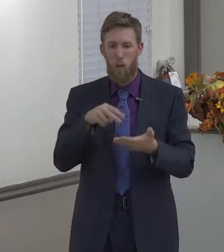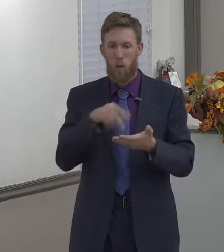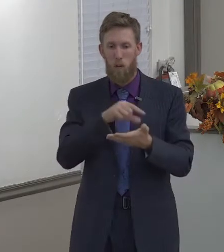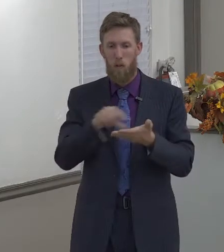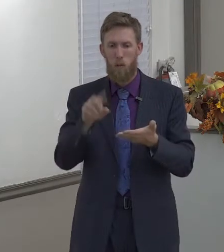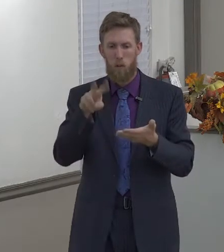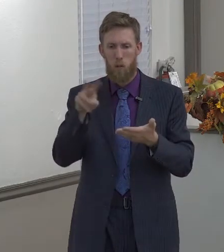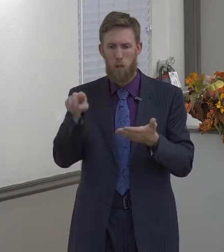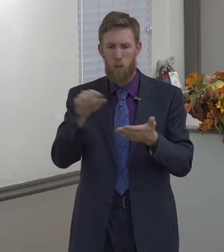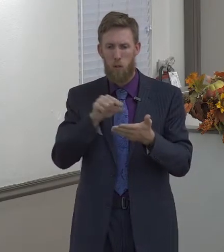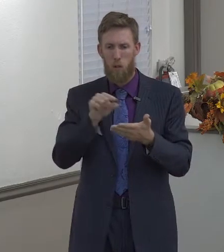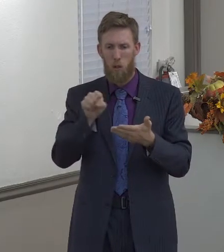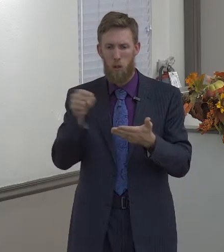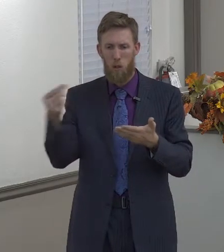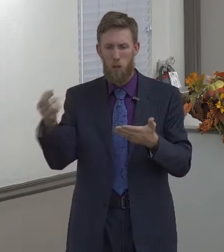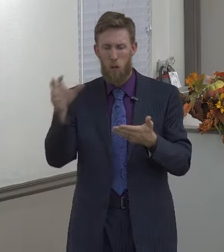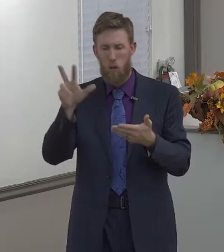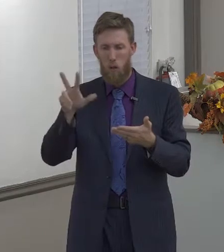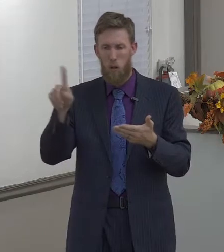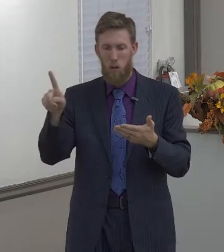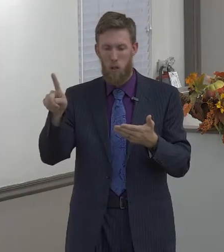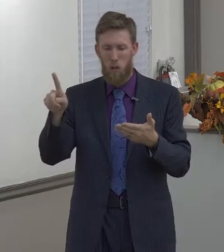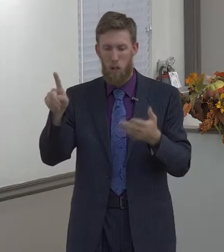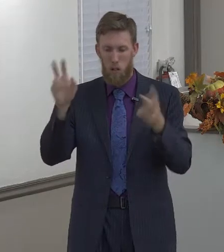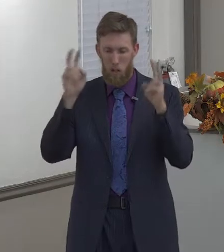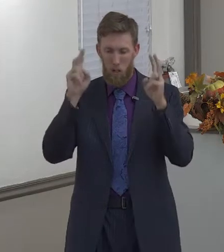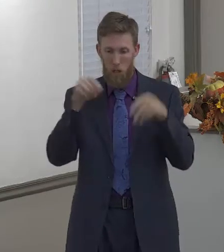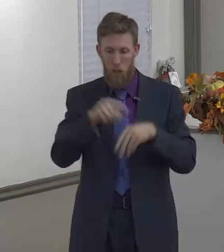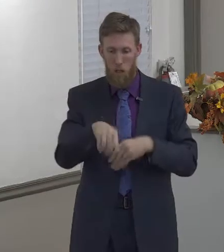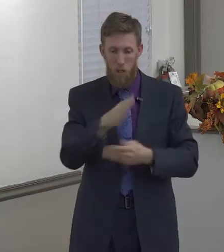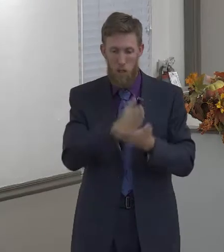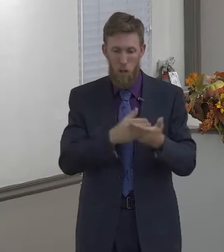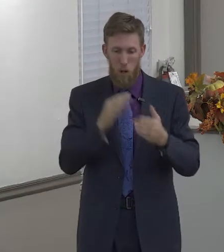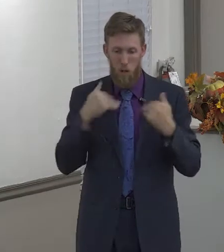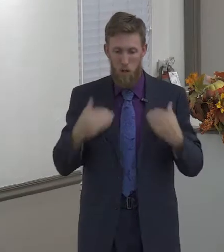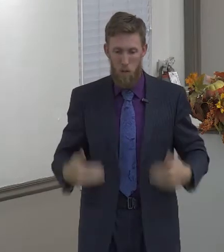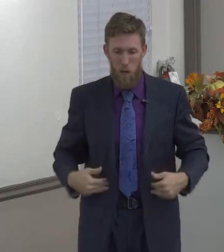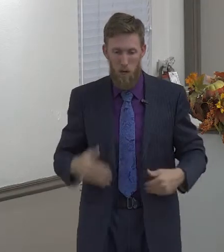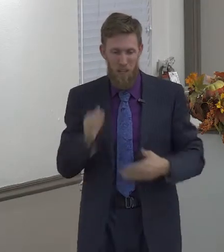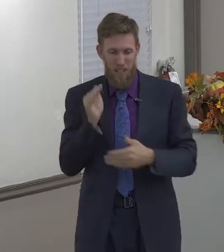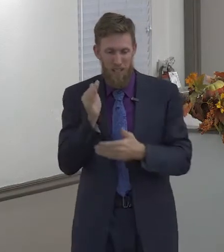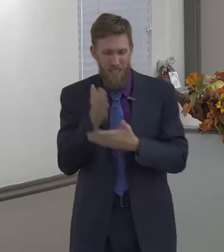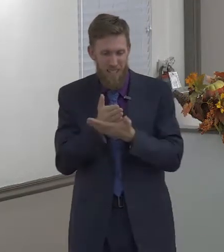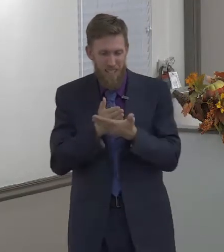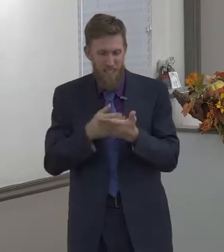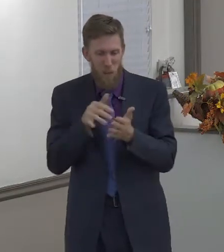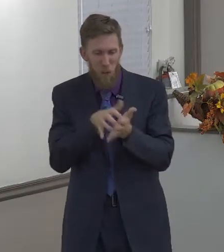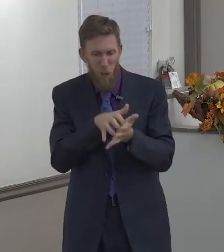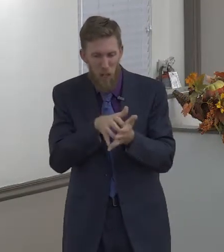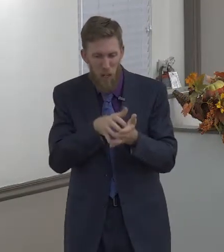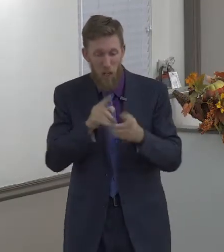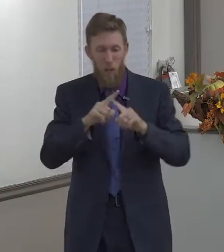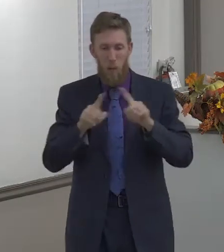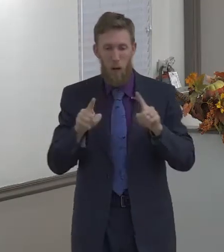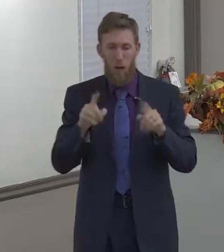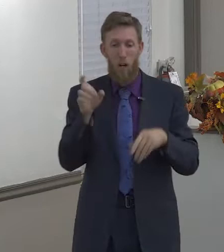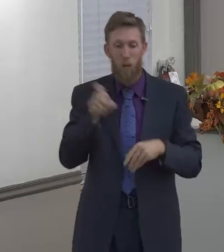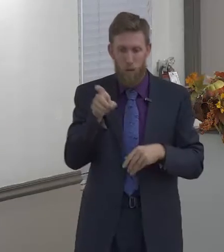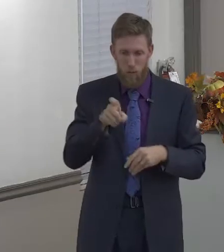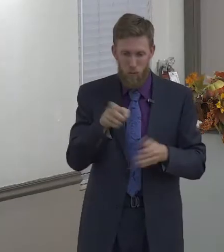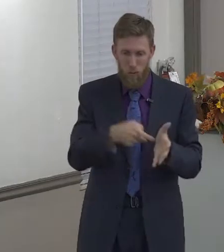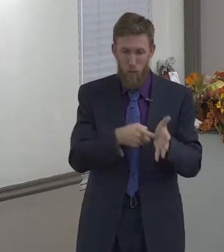necessary. The feeble are necessary. That's what it says. And those members of the body which we think to be less